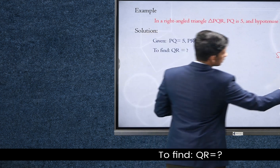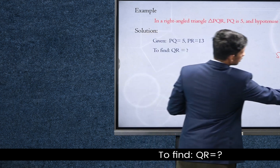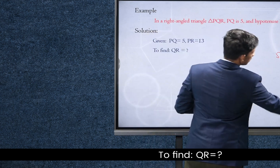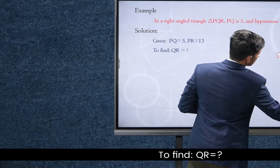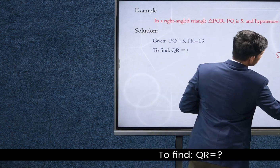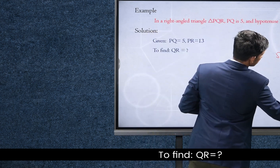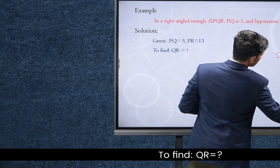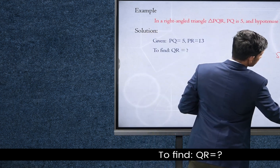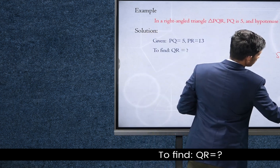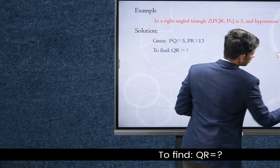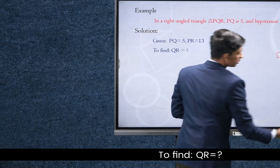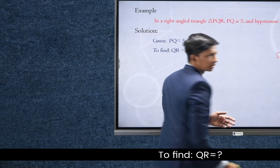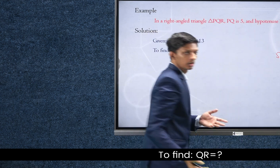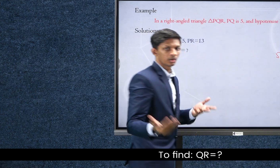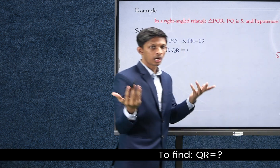Find QR.